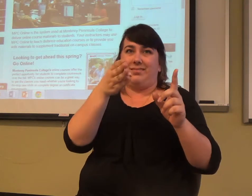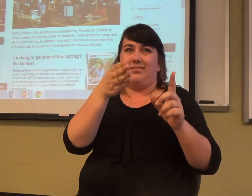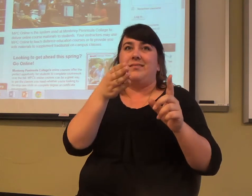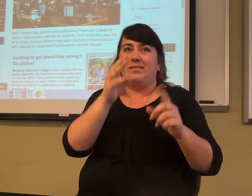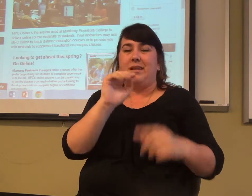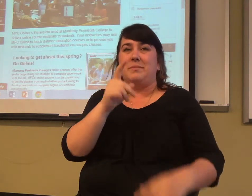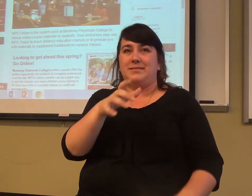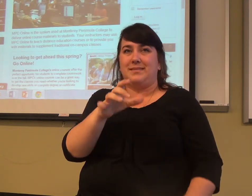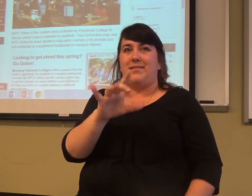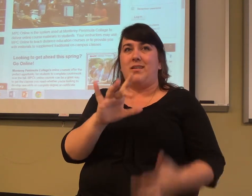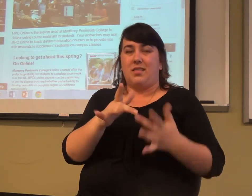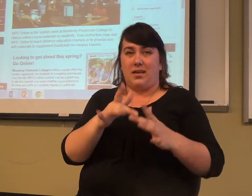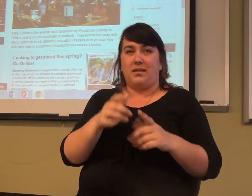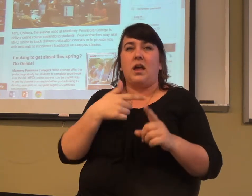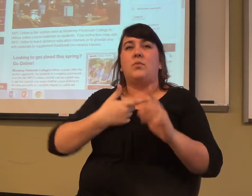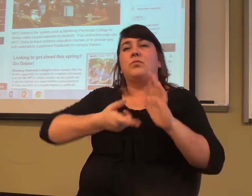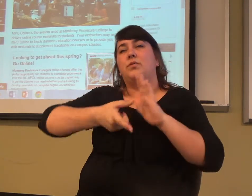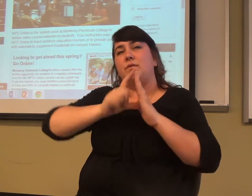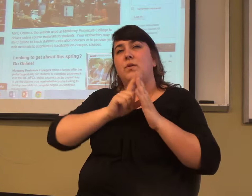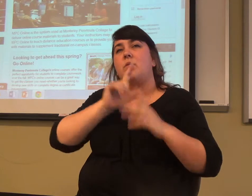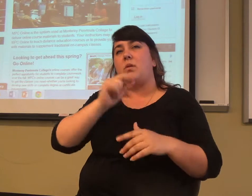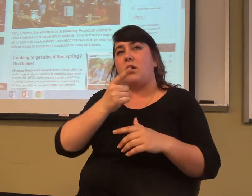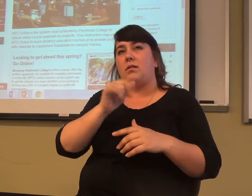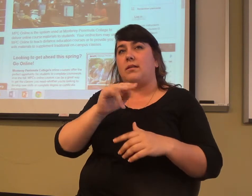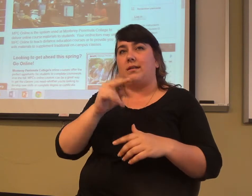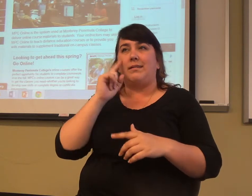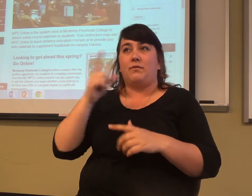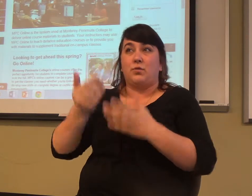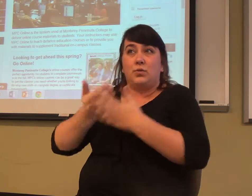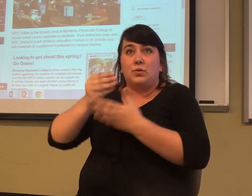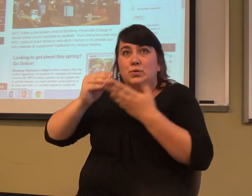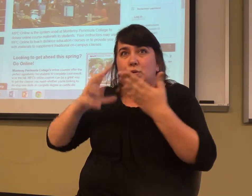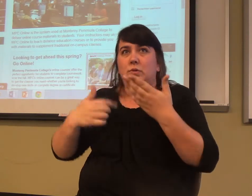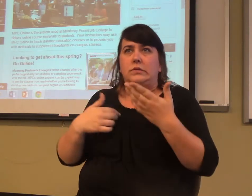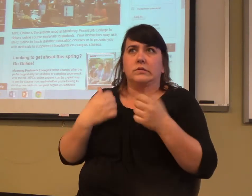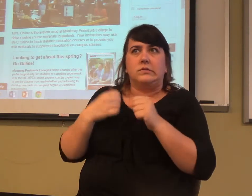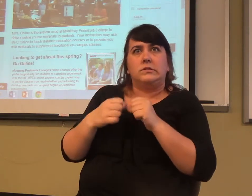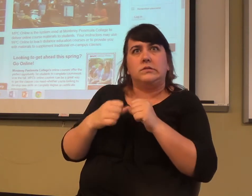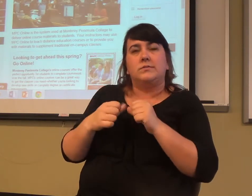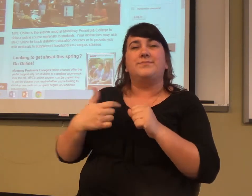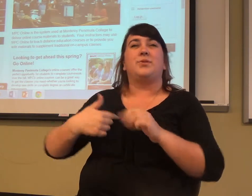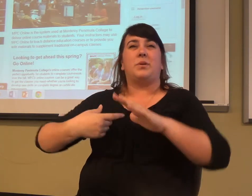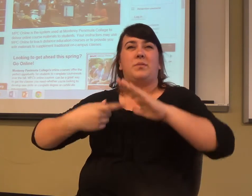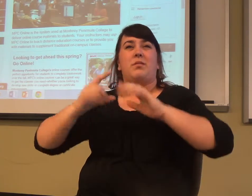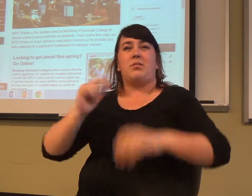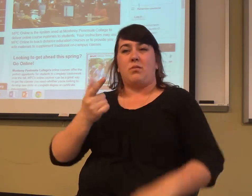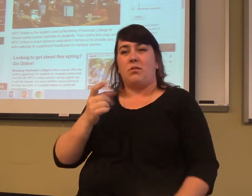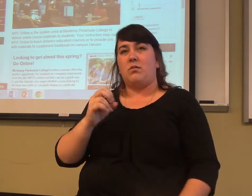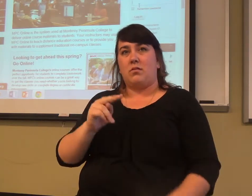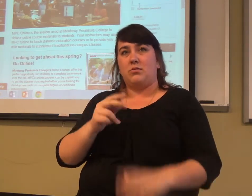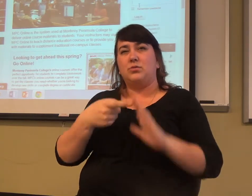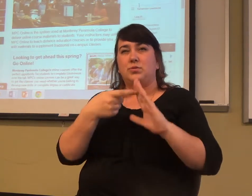I'll review the login procedures for those of you that are new students. For now, I'm going to log on and show you a couple features.